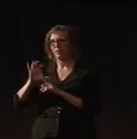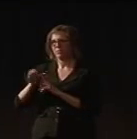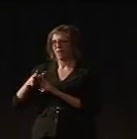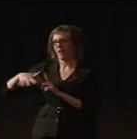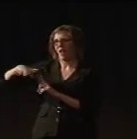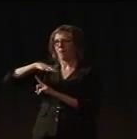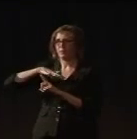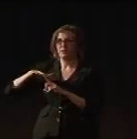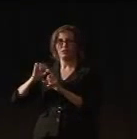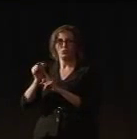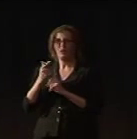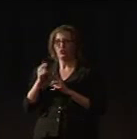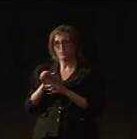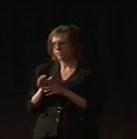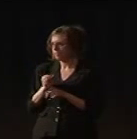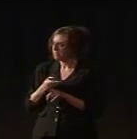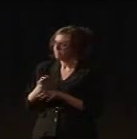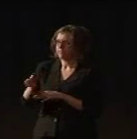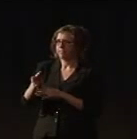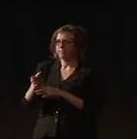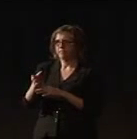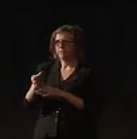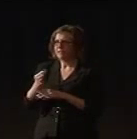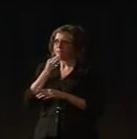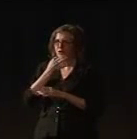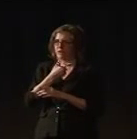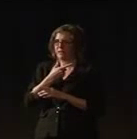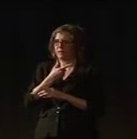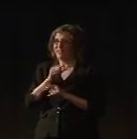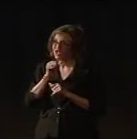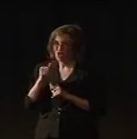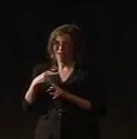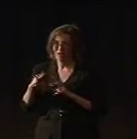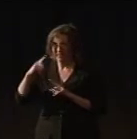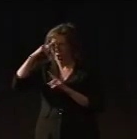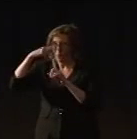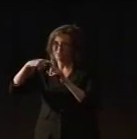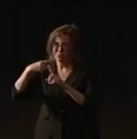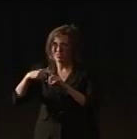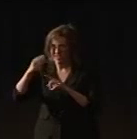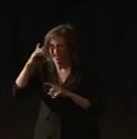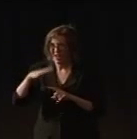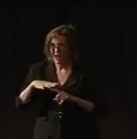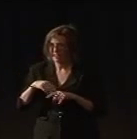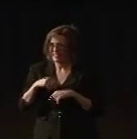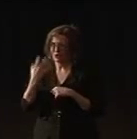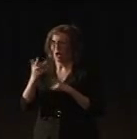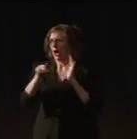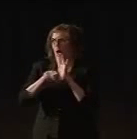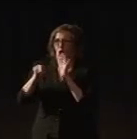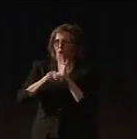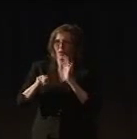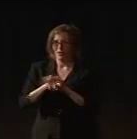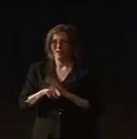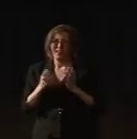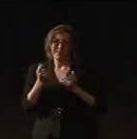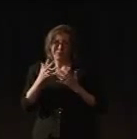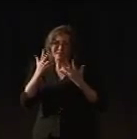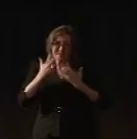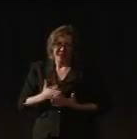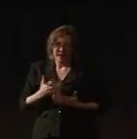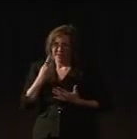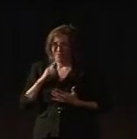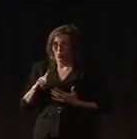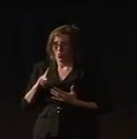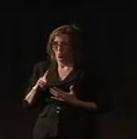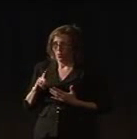very optimistic guy, I have to say. I also have to say, which is maybe sad for the politics of science, that the